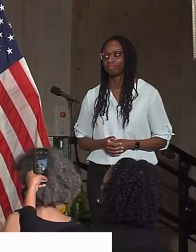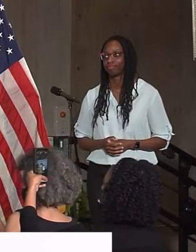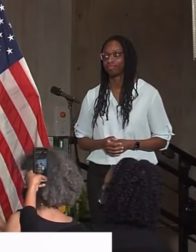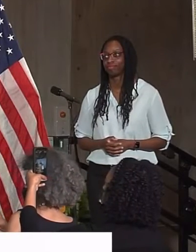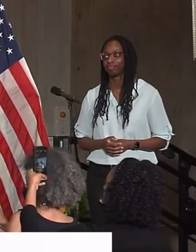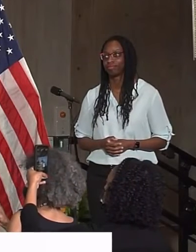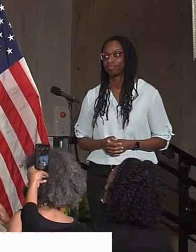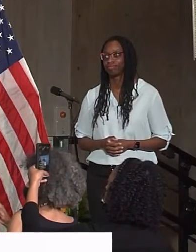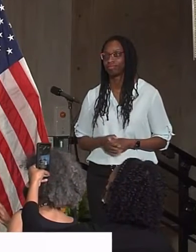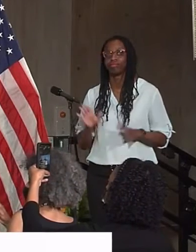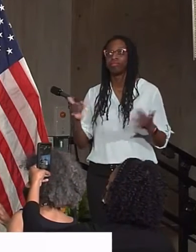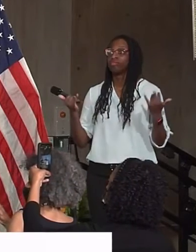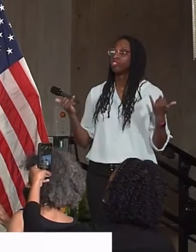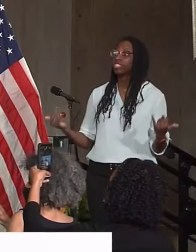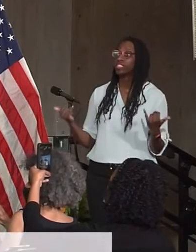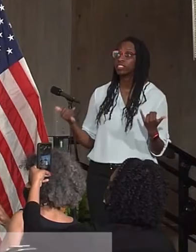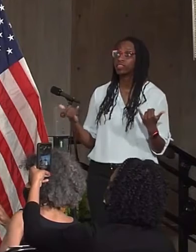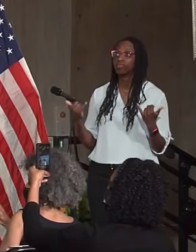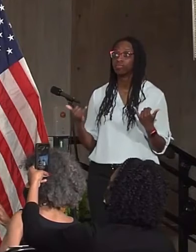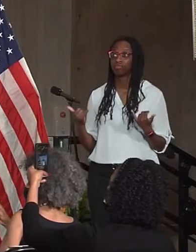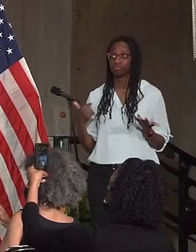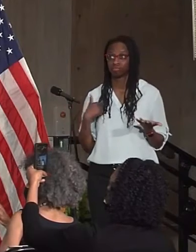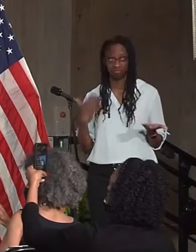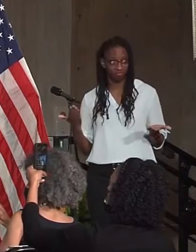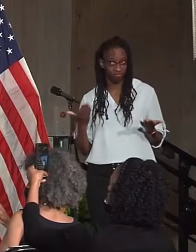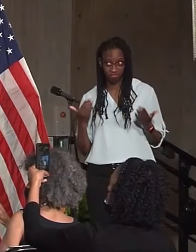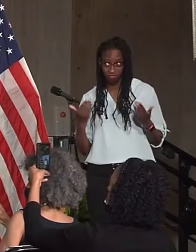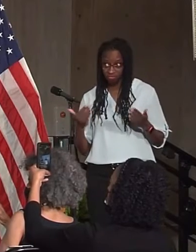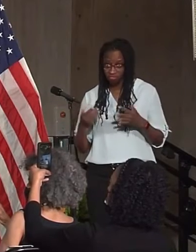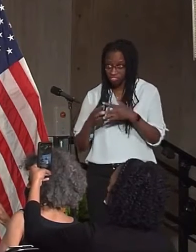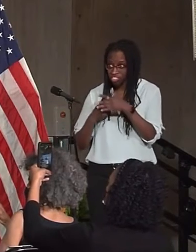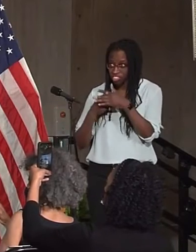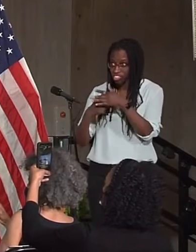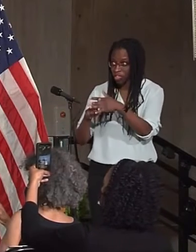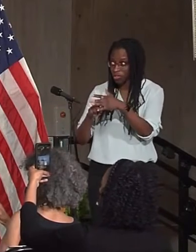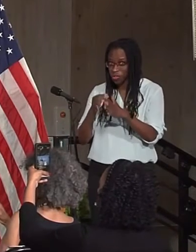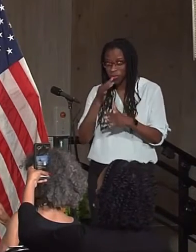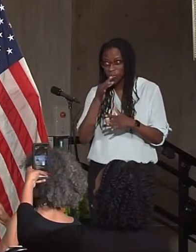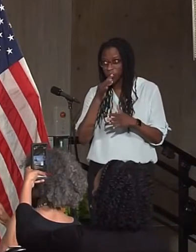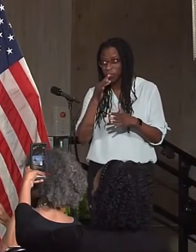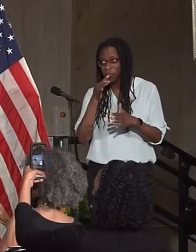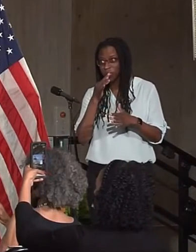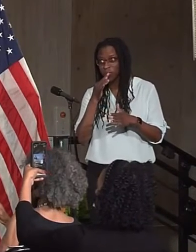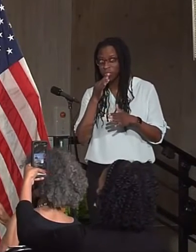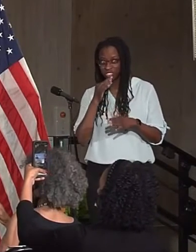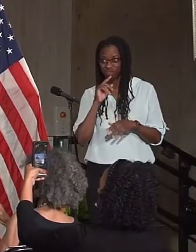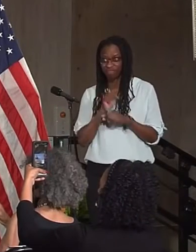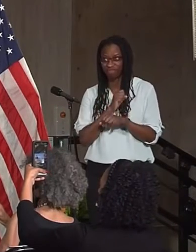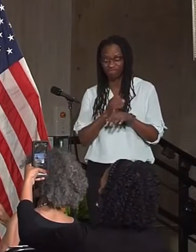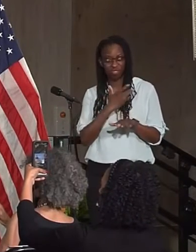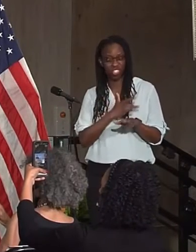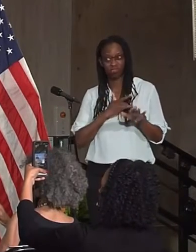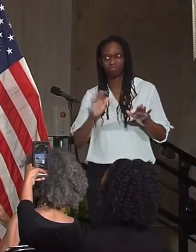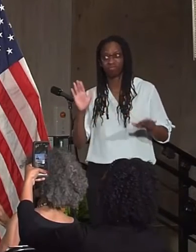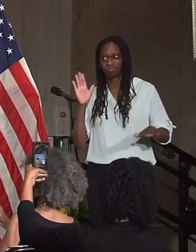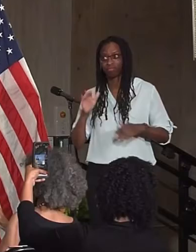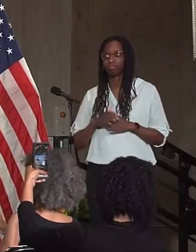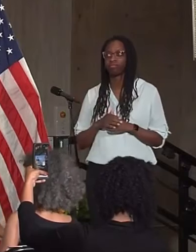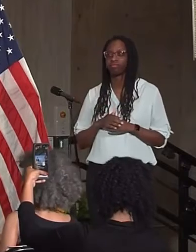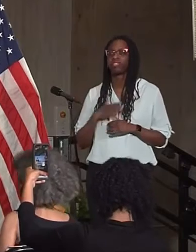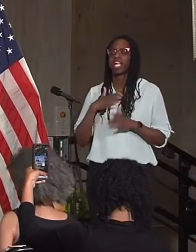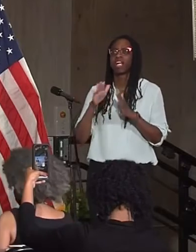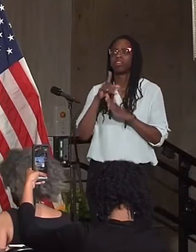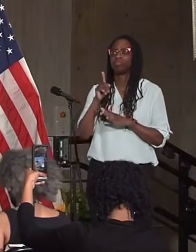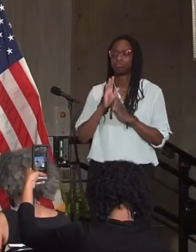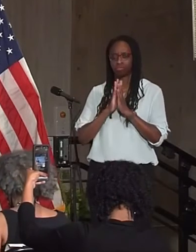At this time, I ask, as we begin this swearing-in ceremony, that you bow and pray with